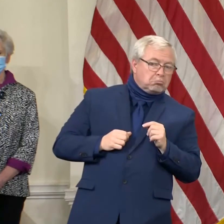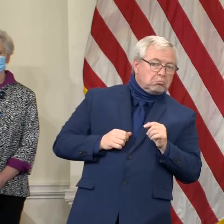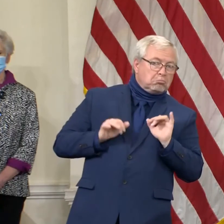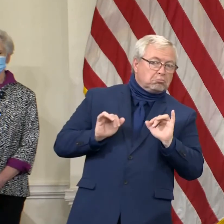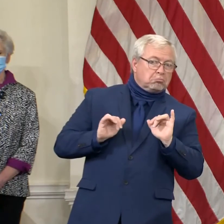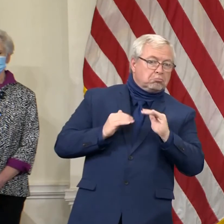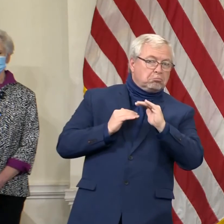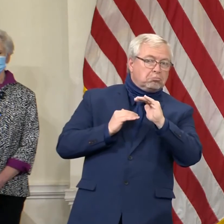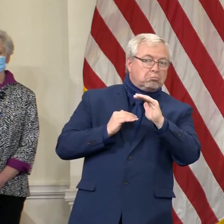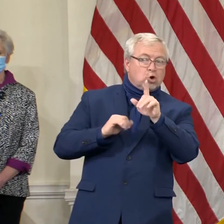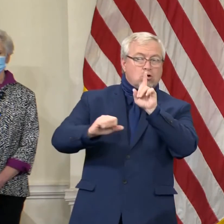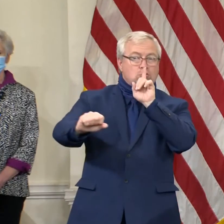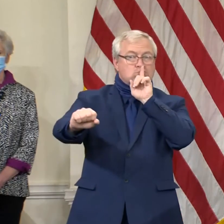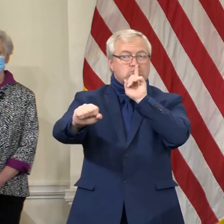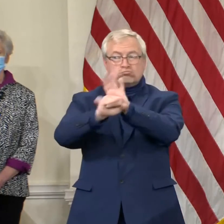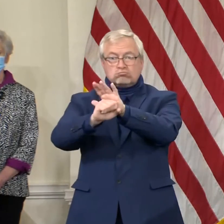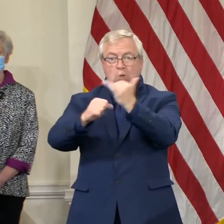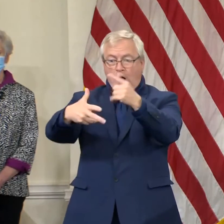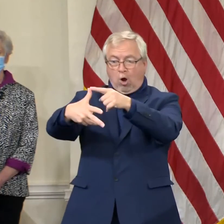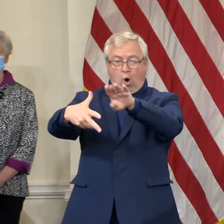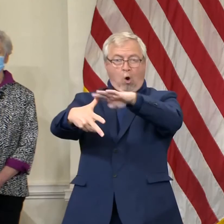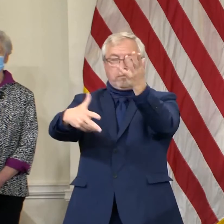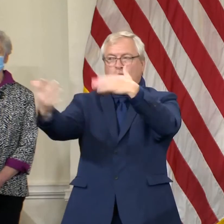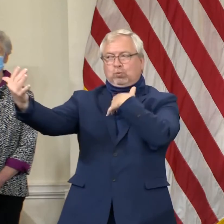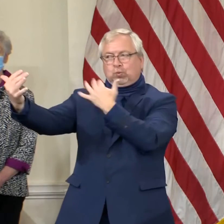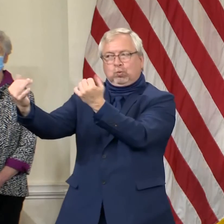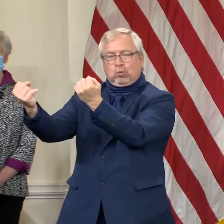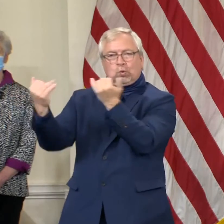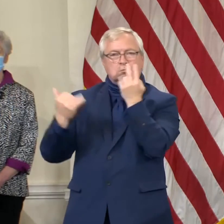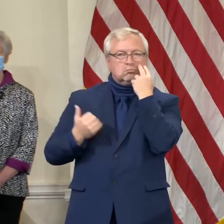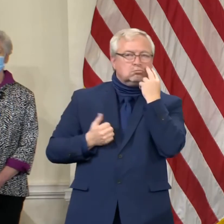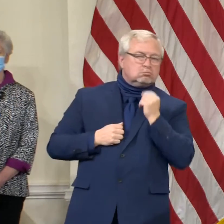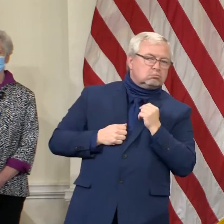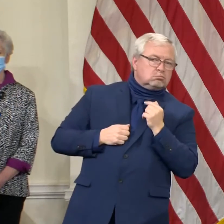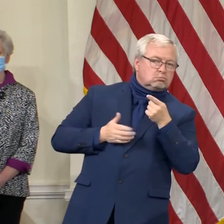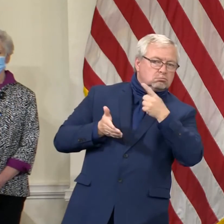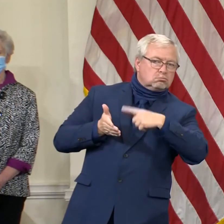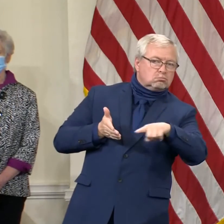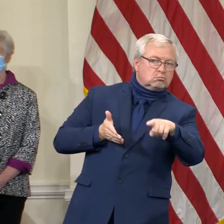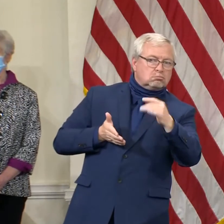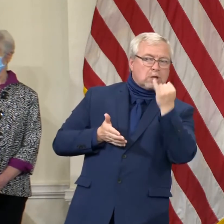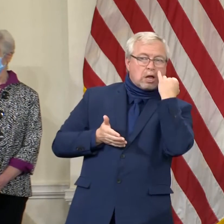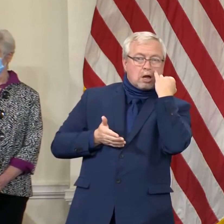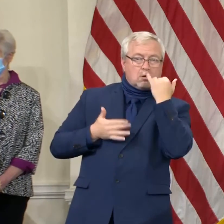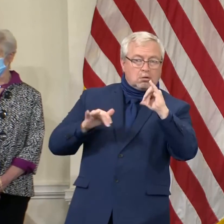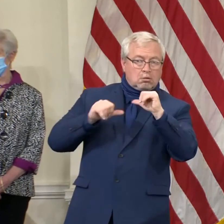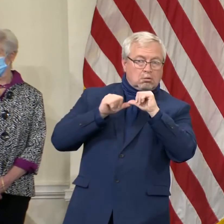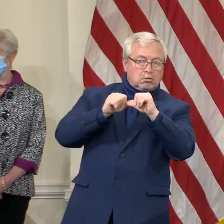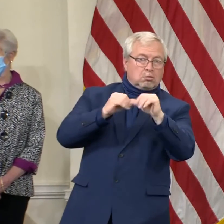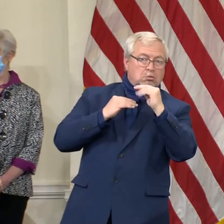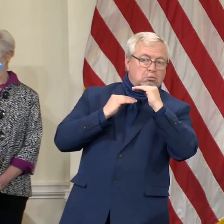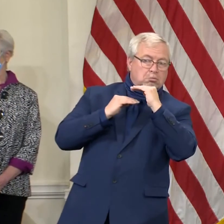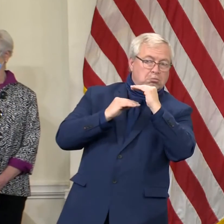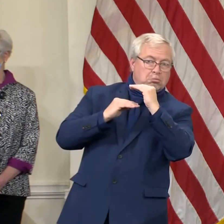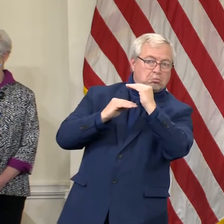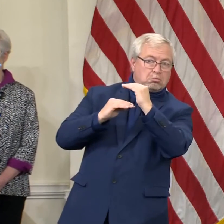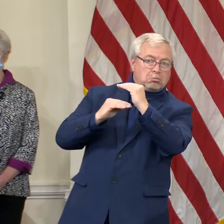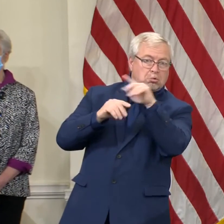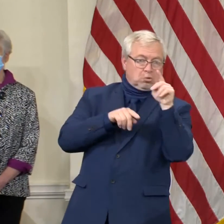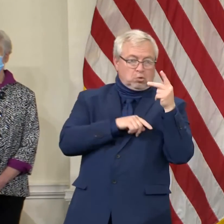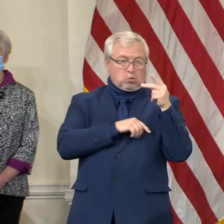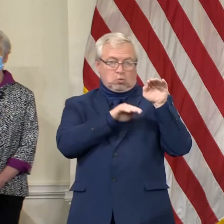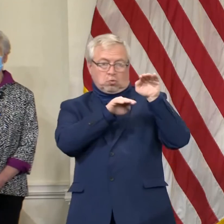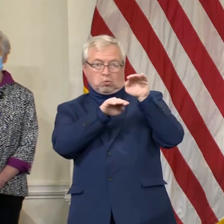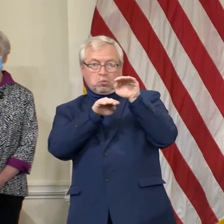because the numbers could spike back up and we say, sorry, we're not moving forward. But if the numbers continue to show these positive signs, we could be ready to